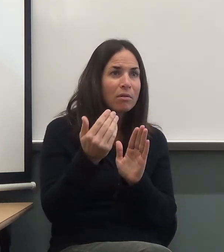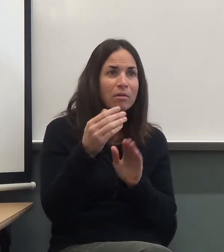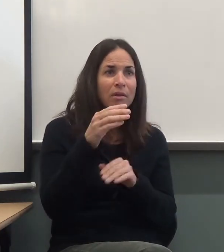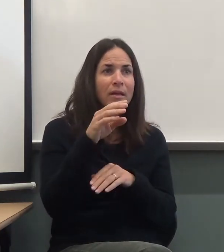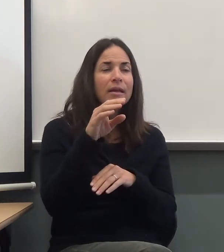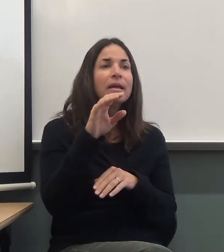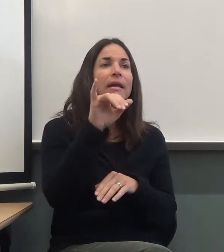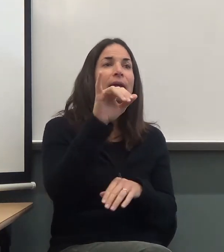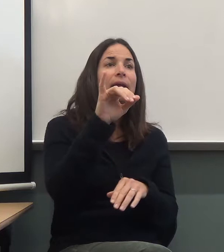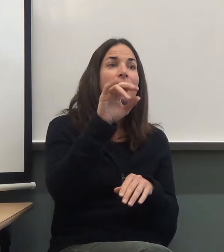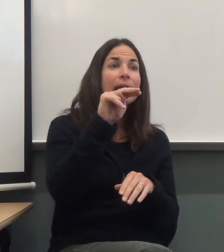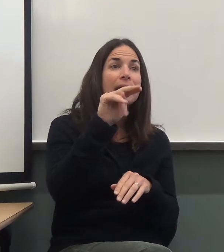form.